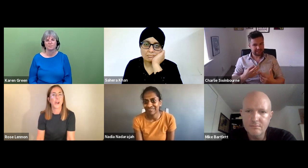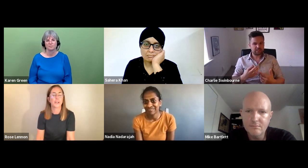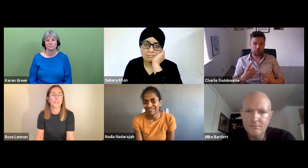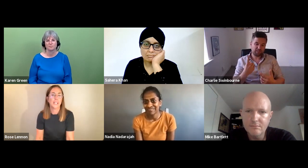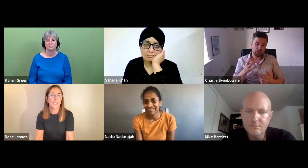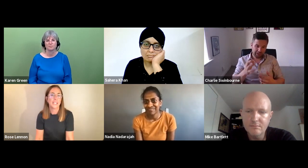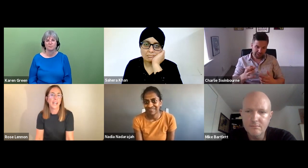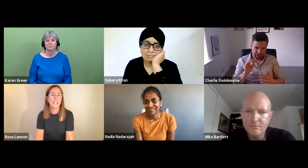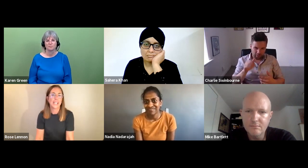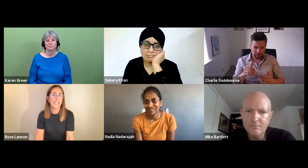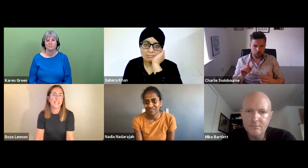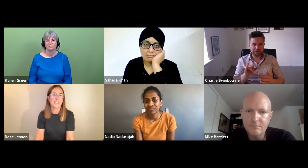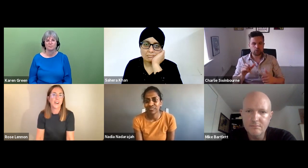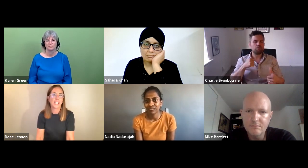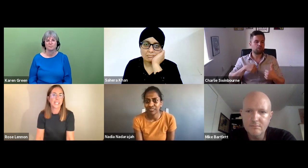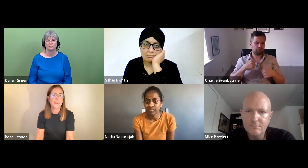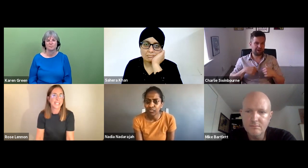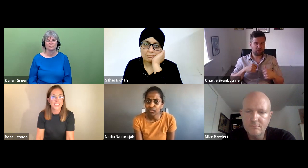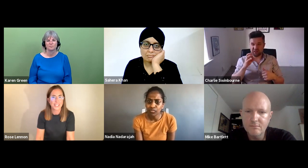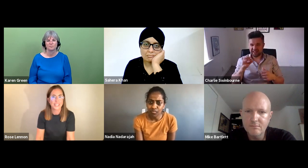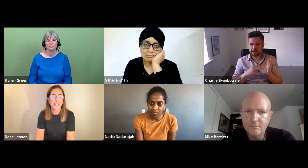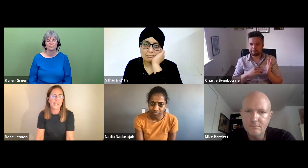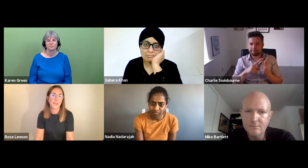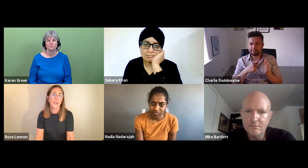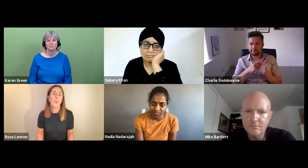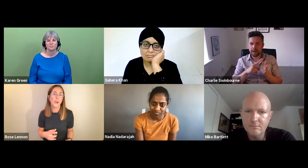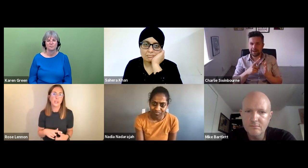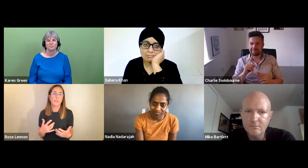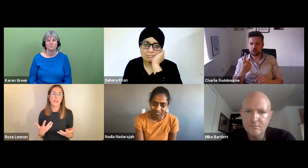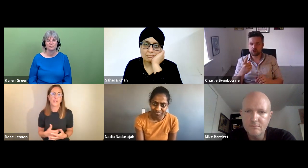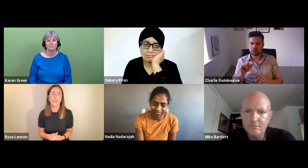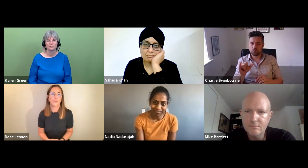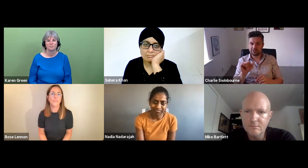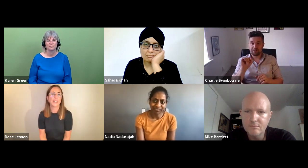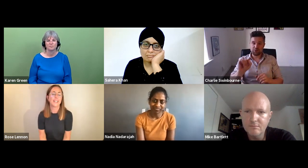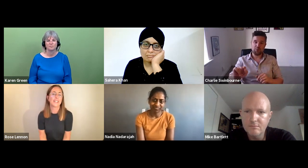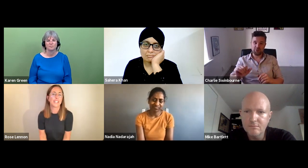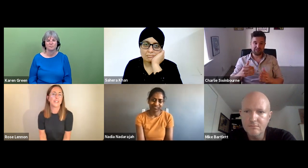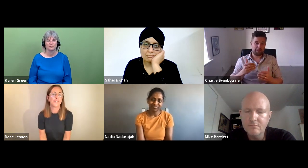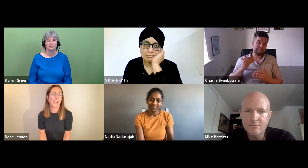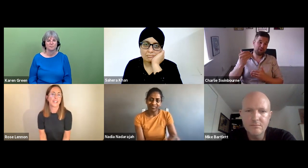work? Has it defied expectation? So what are you proud of? Mike, I'll ask you first.